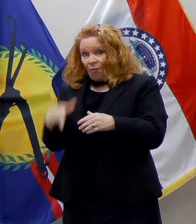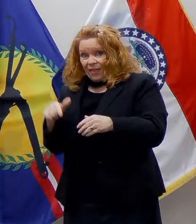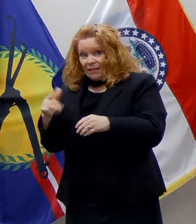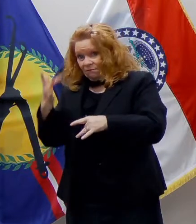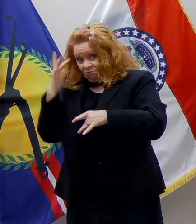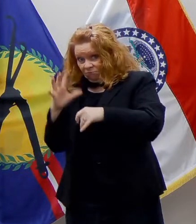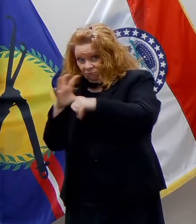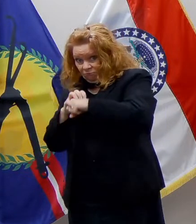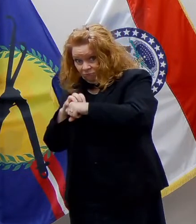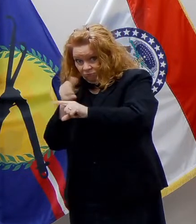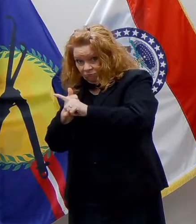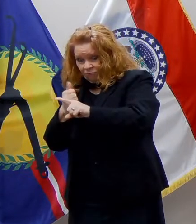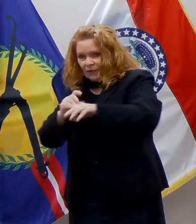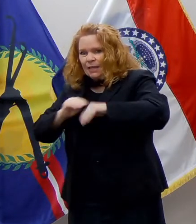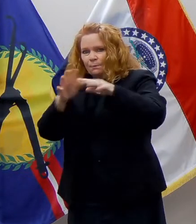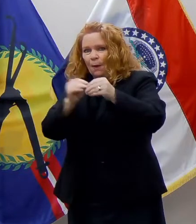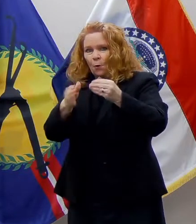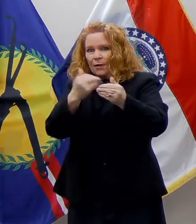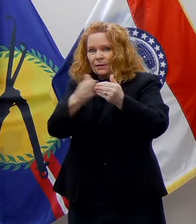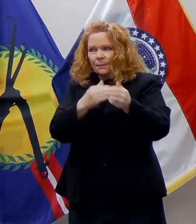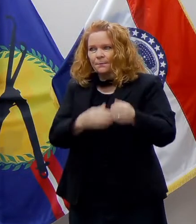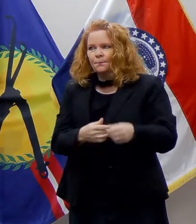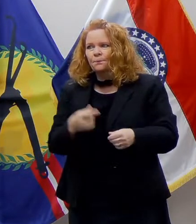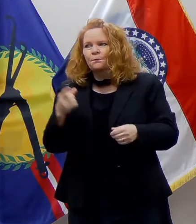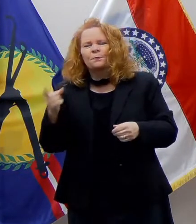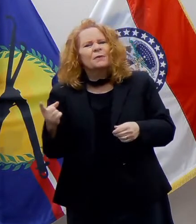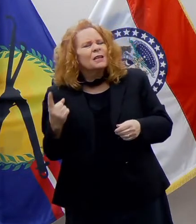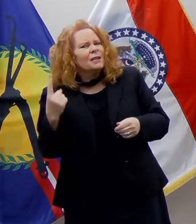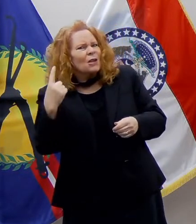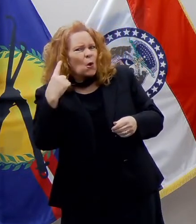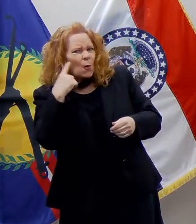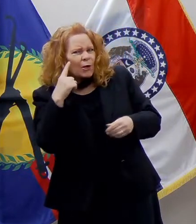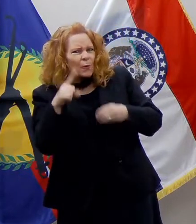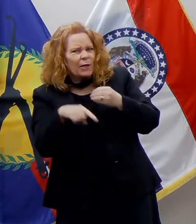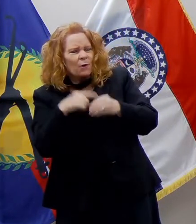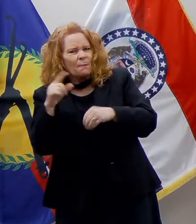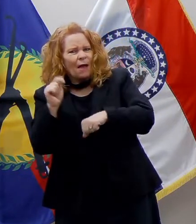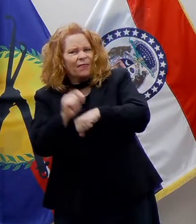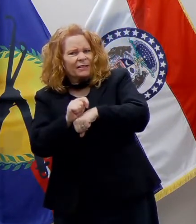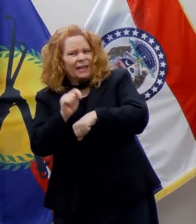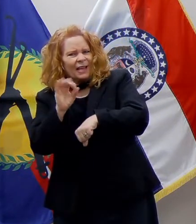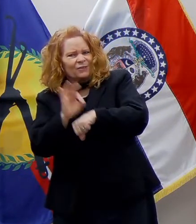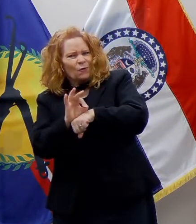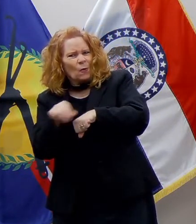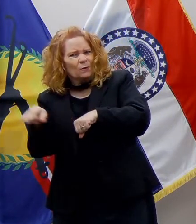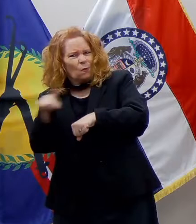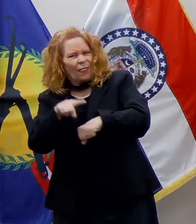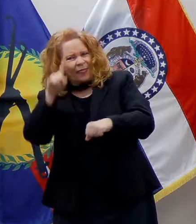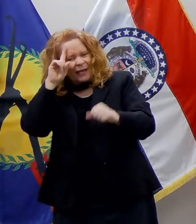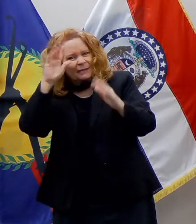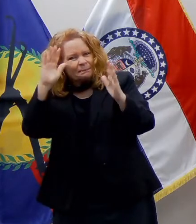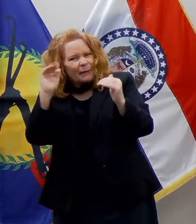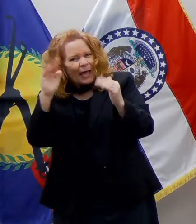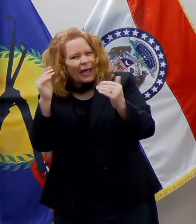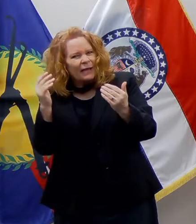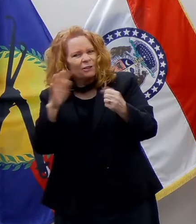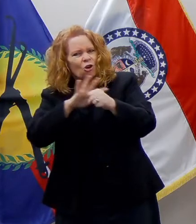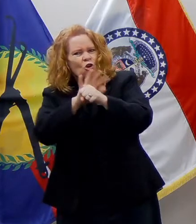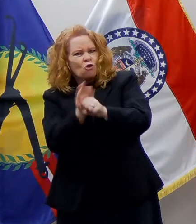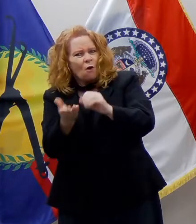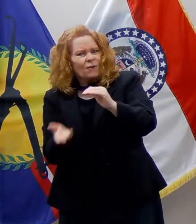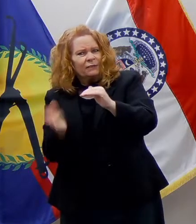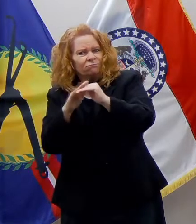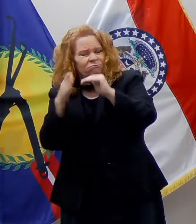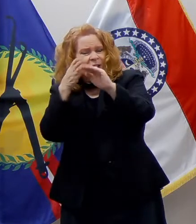transmissible. What are you hearing from the task force, the pandemic task force, in terms of their expectations for any kind of COVID increase after